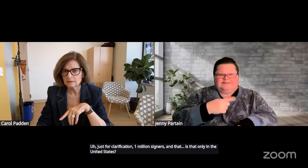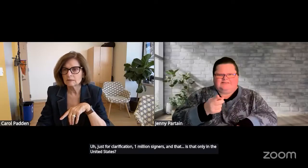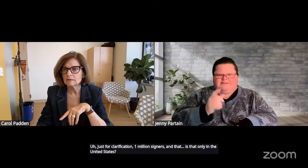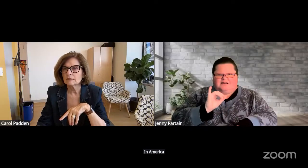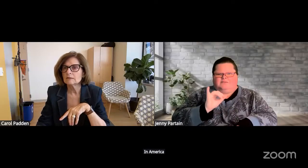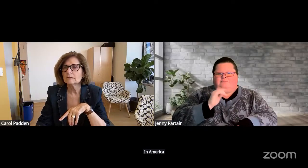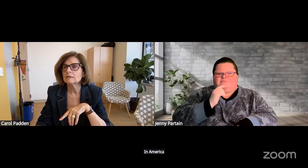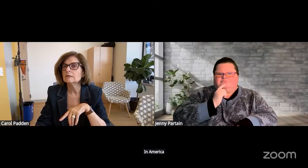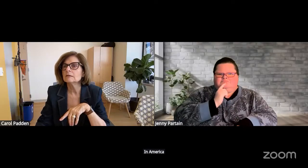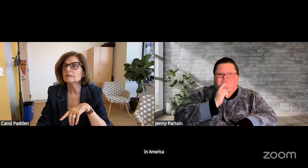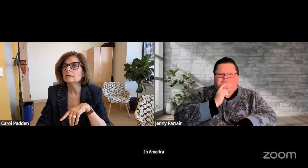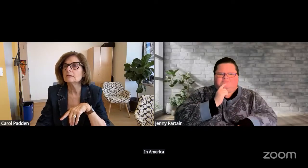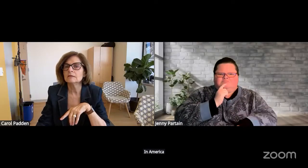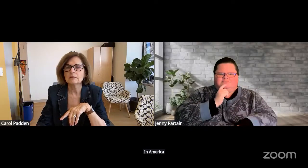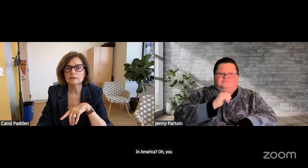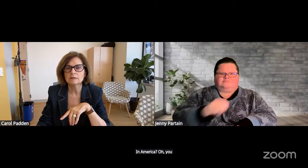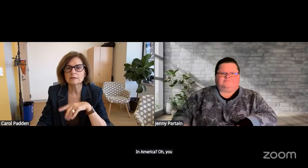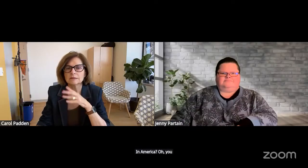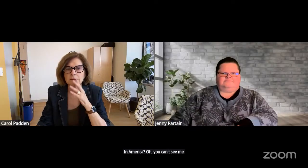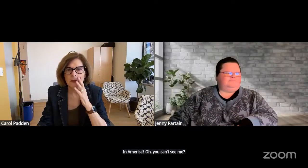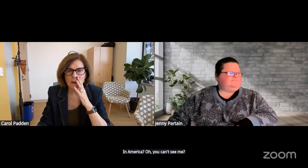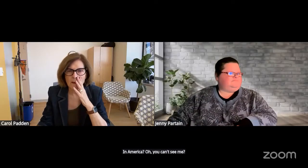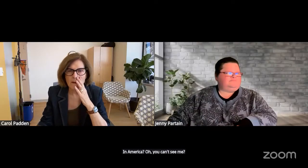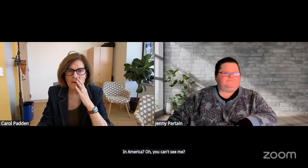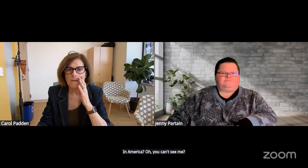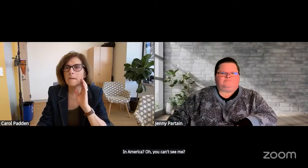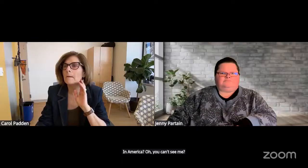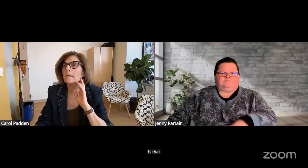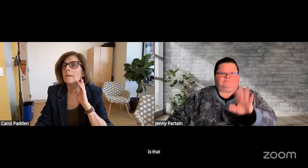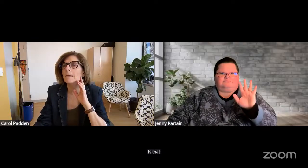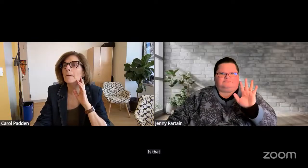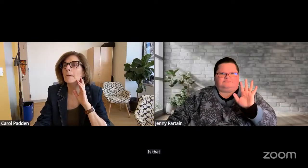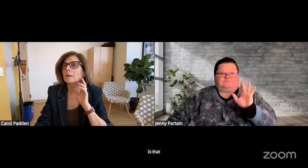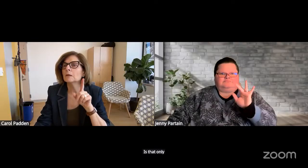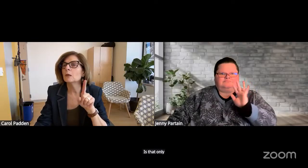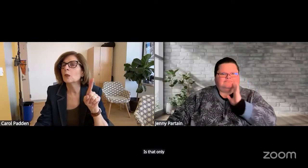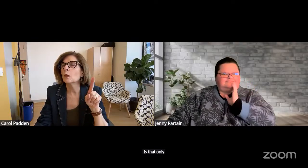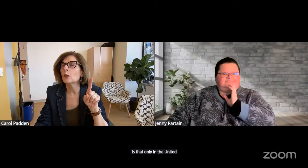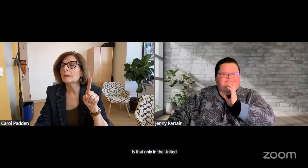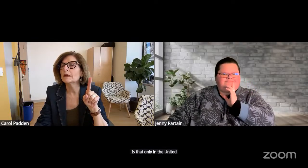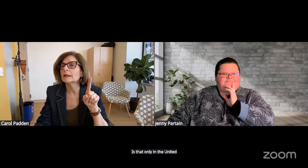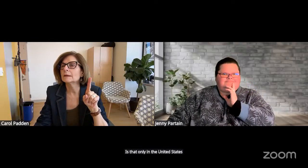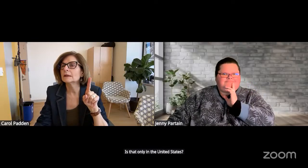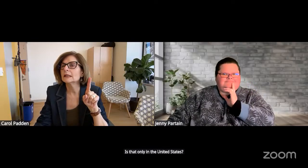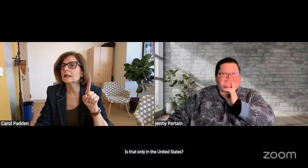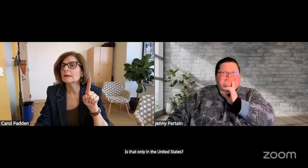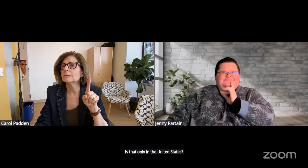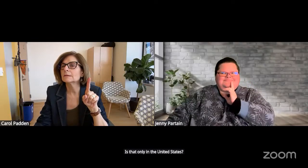America? Oh, you can't see me? Is that only in the United States? One